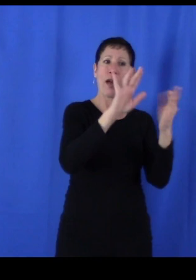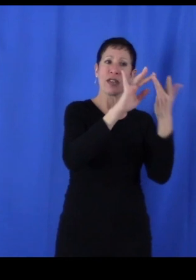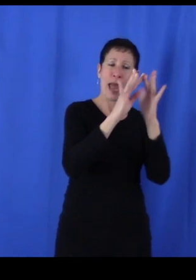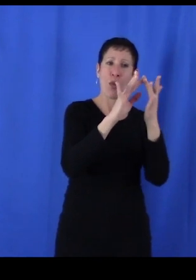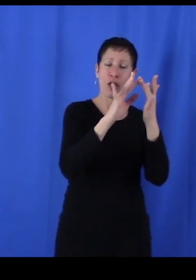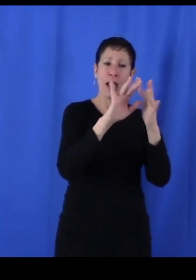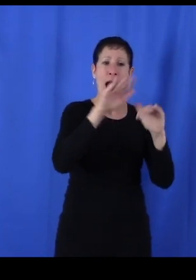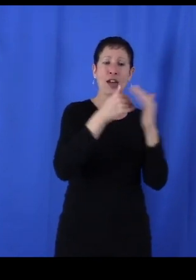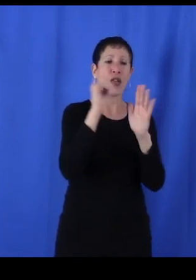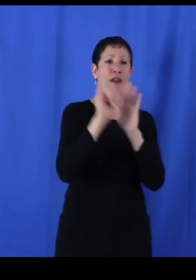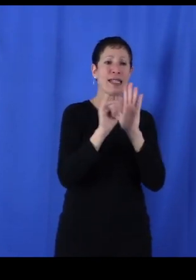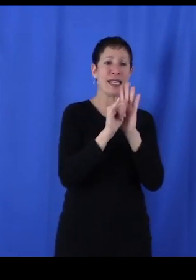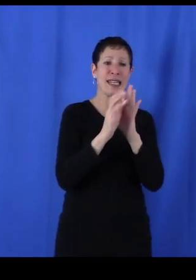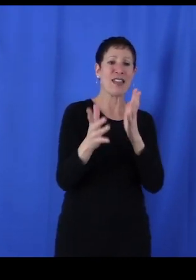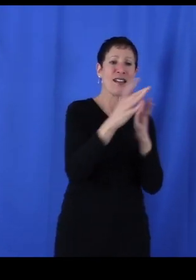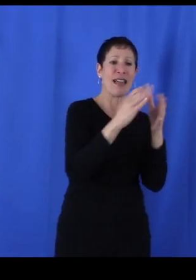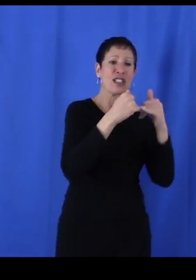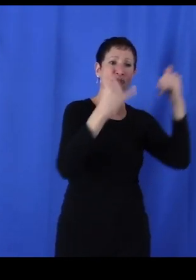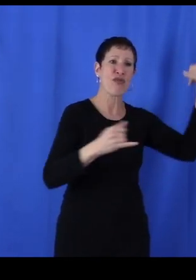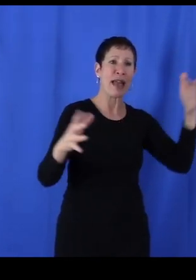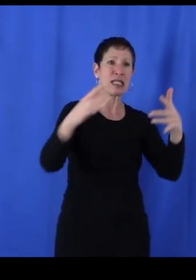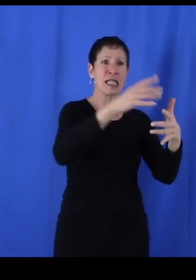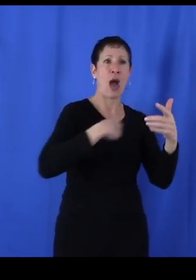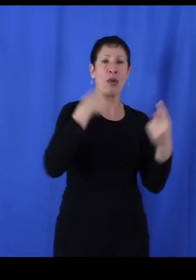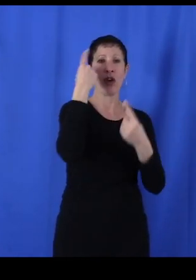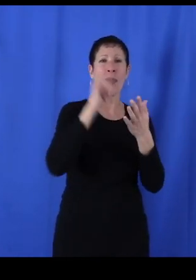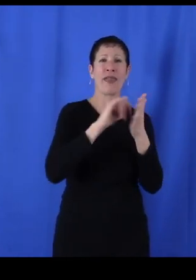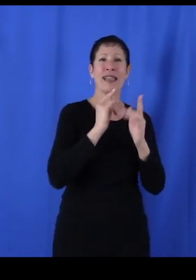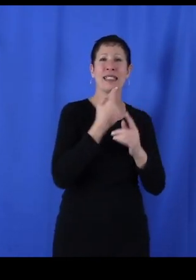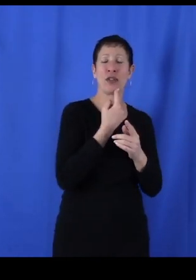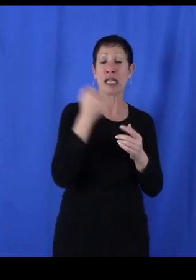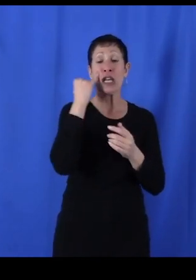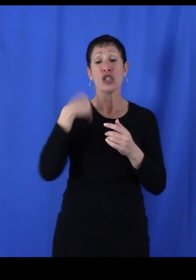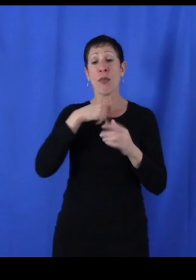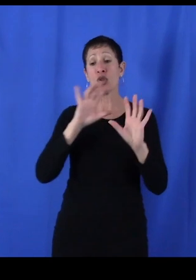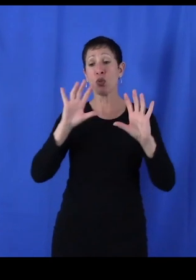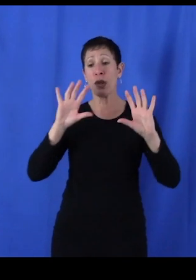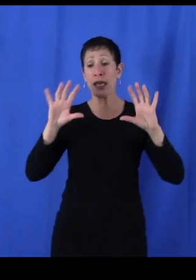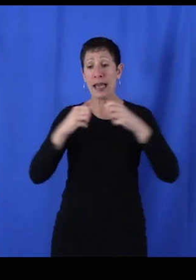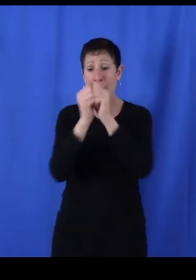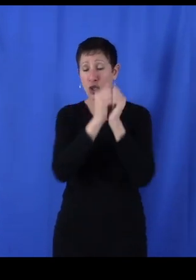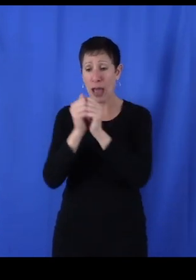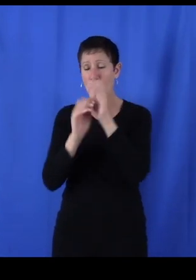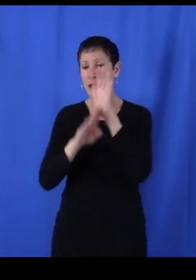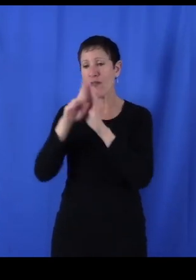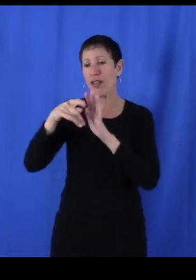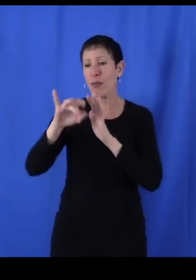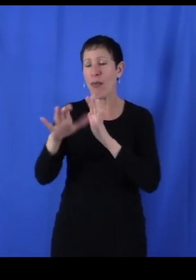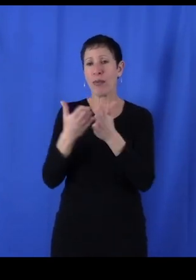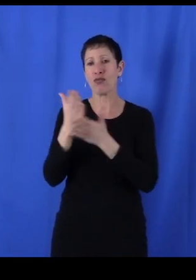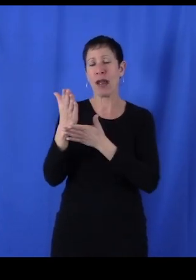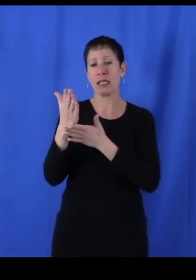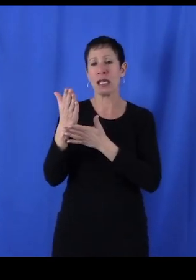and the collective threads of identity seriously? What if we came together and developed public rights?